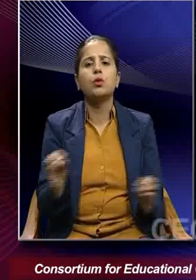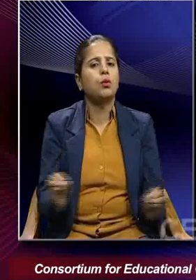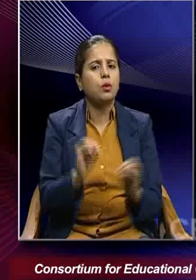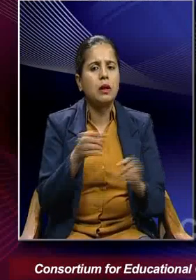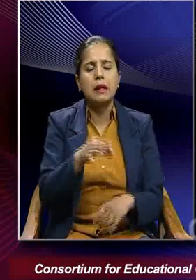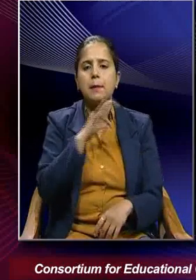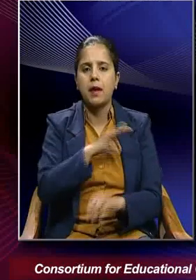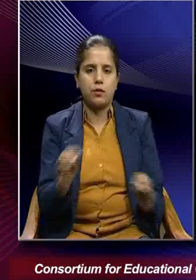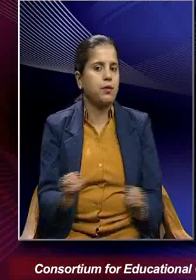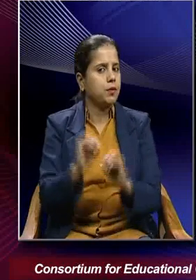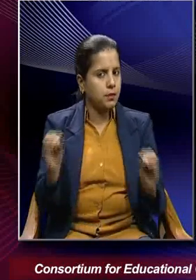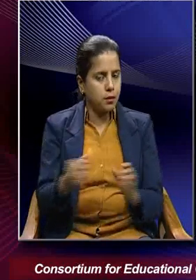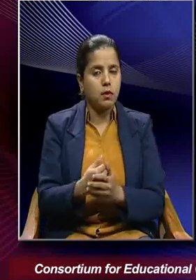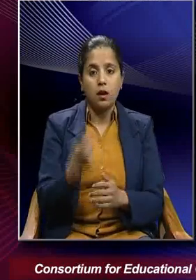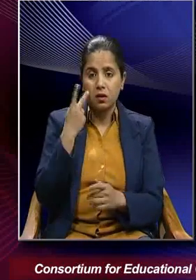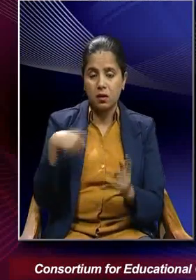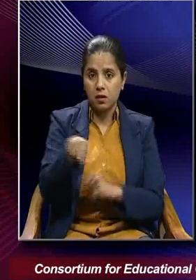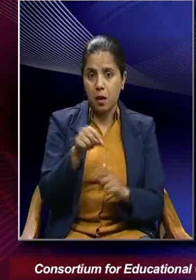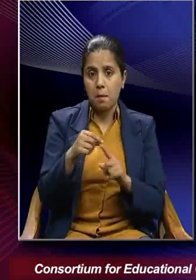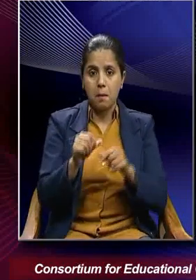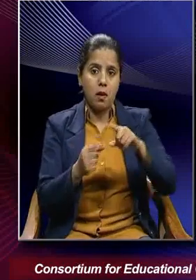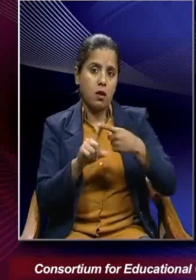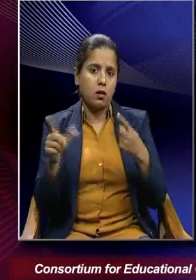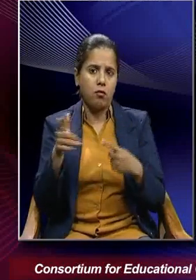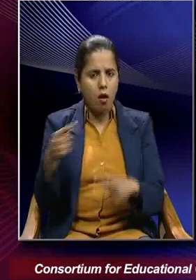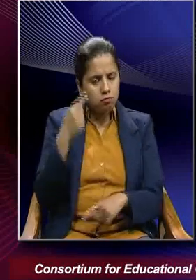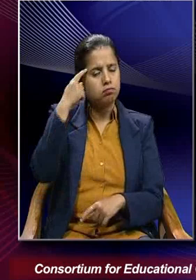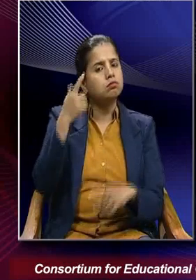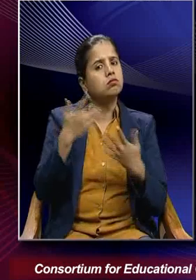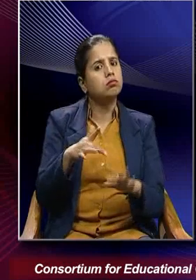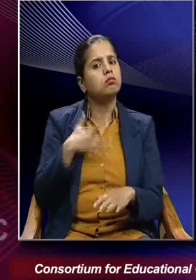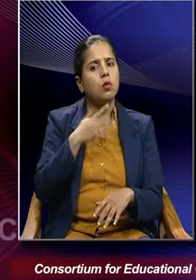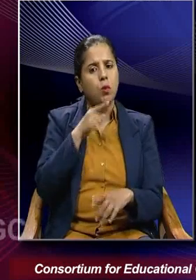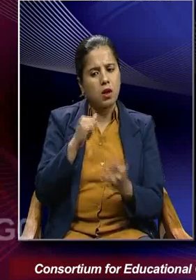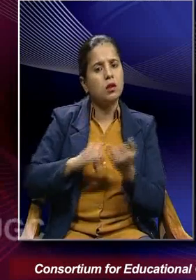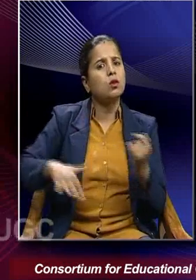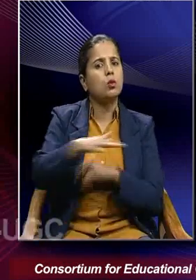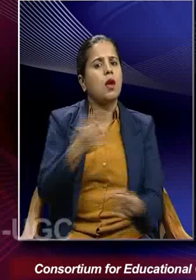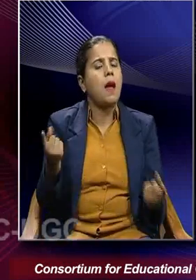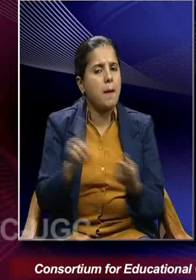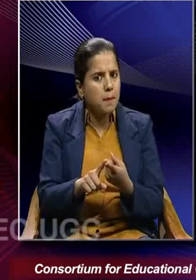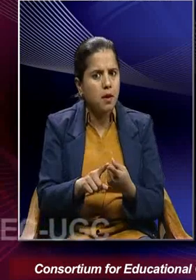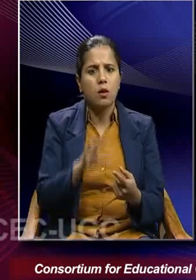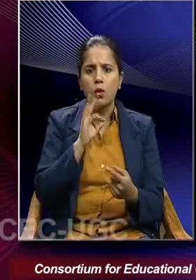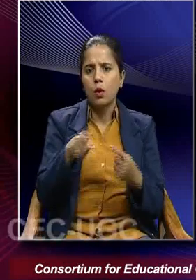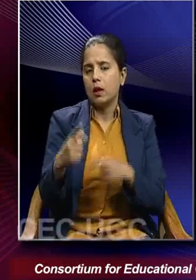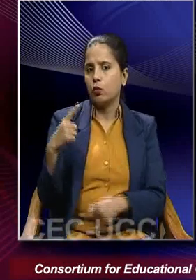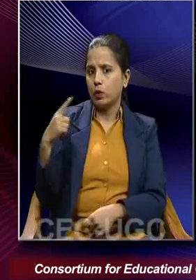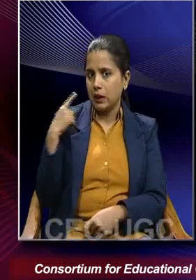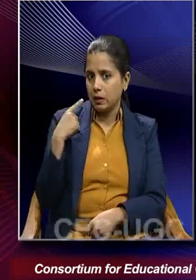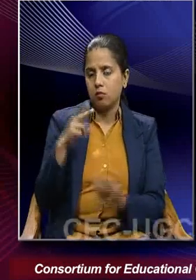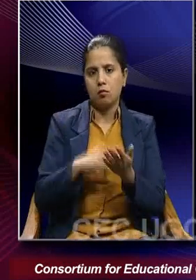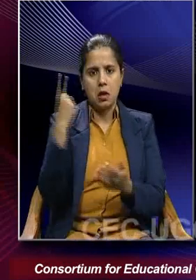unfruitful. So we find that how Patel in a way realized this kind of a situation, that how the leaders of the